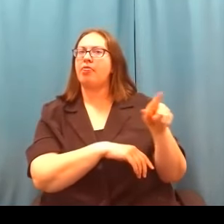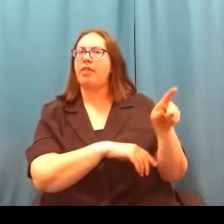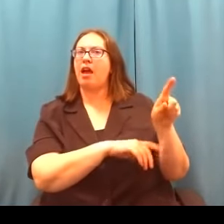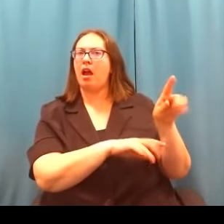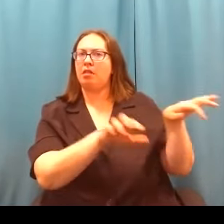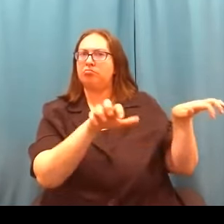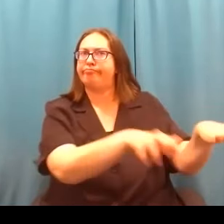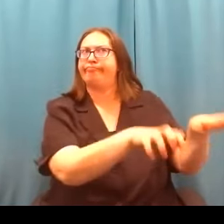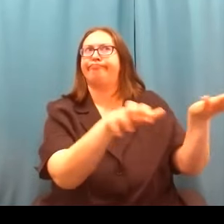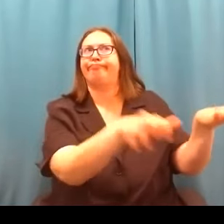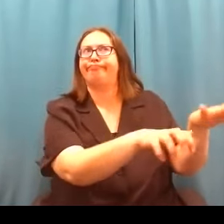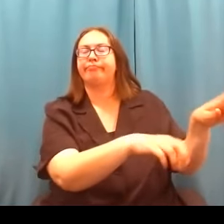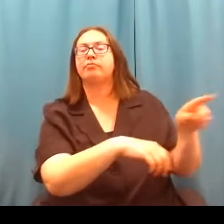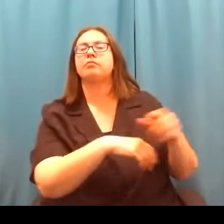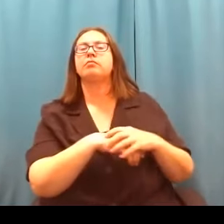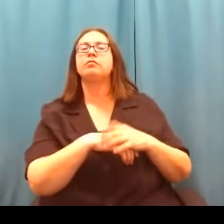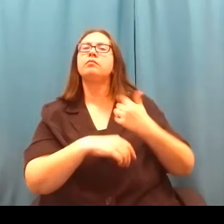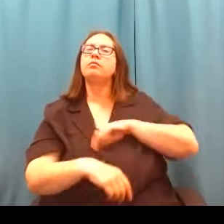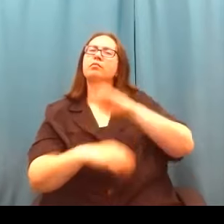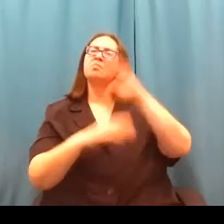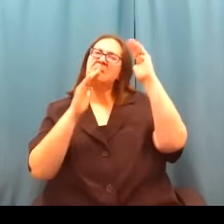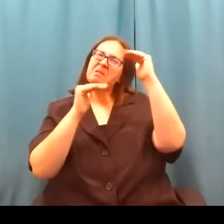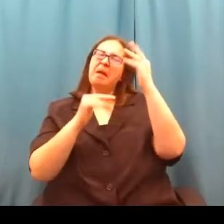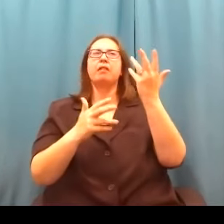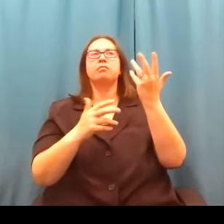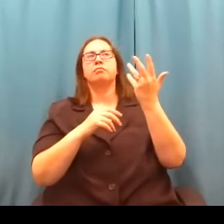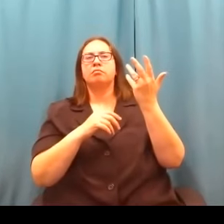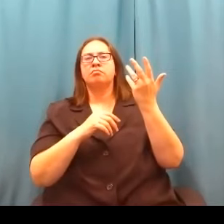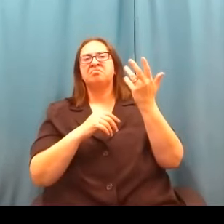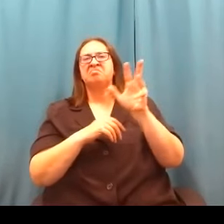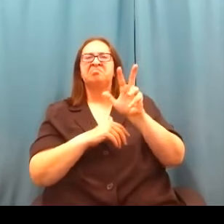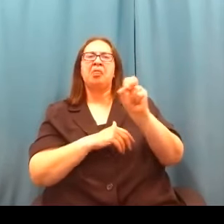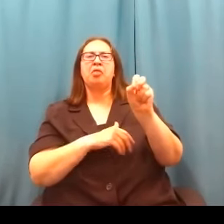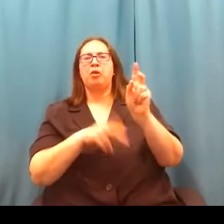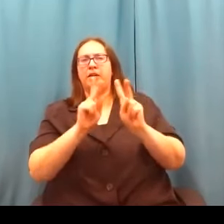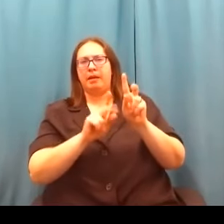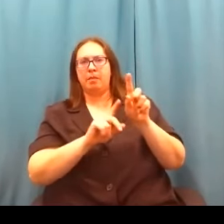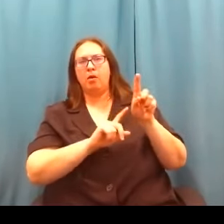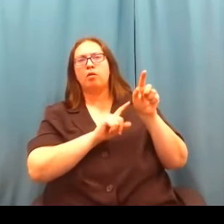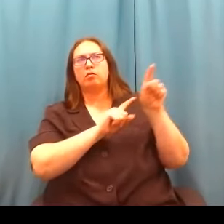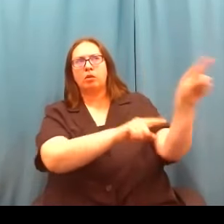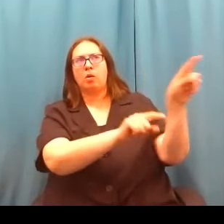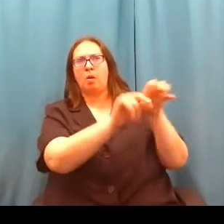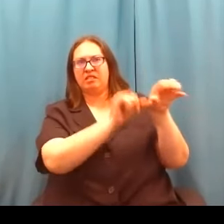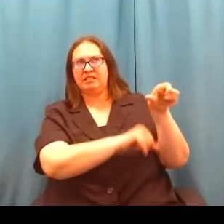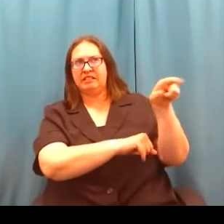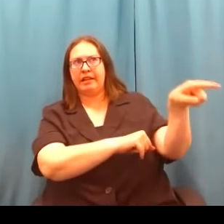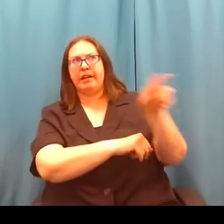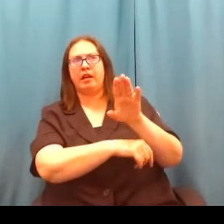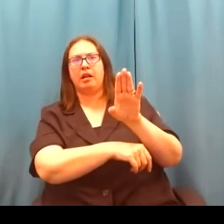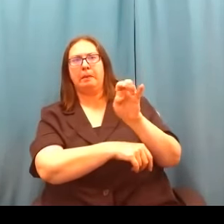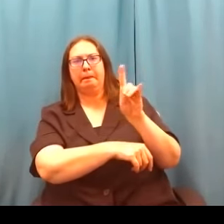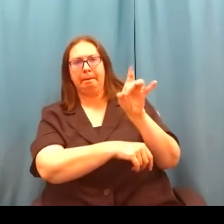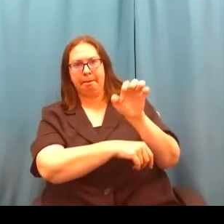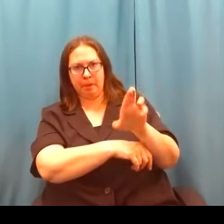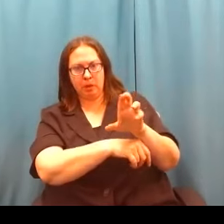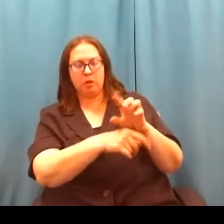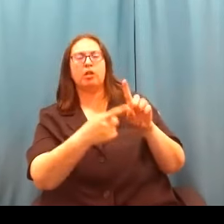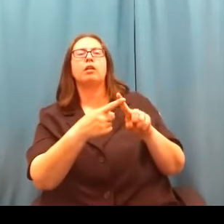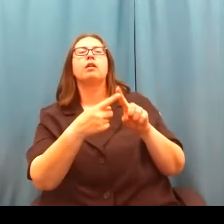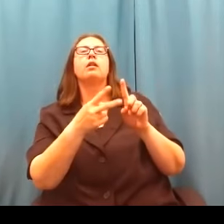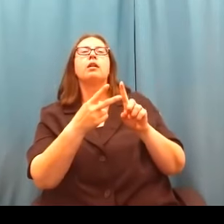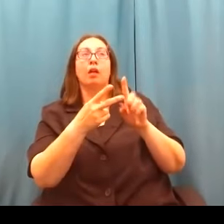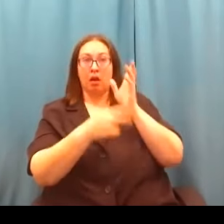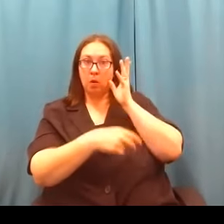do expect to have 30-ish people at Booter, and we will have a shelter